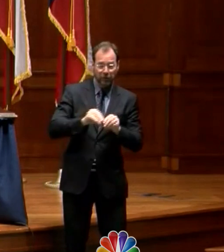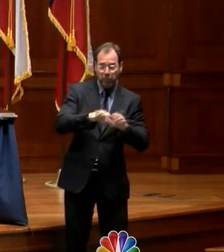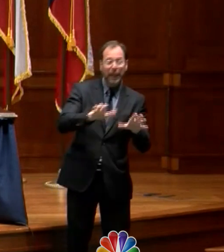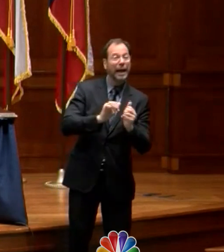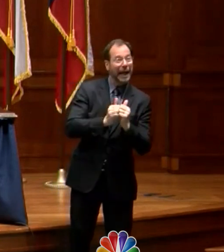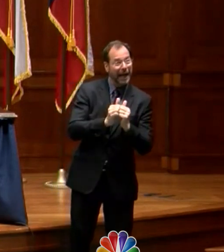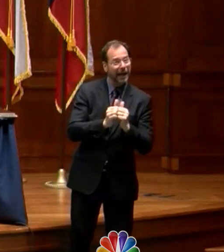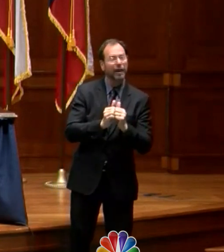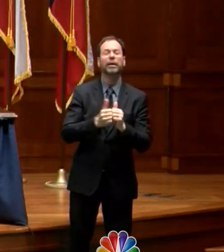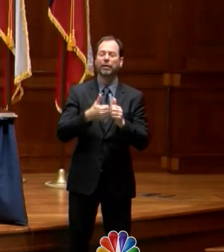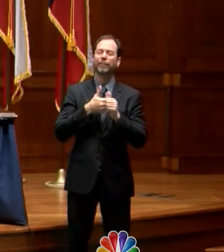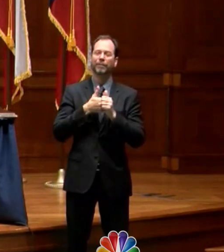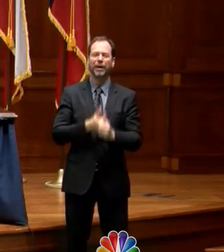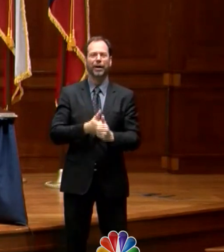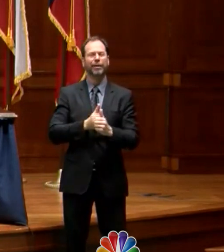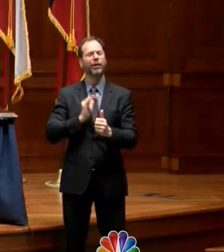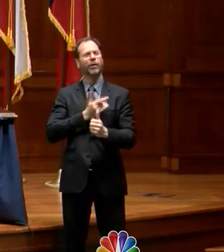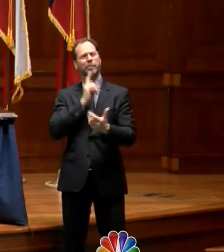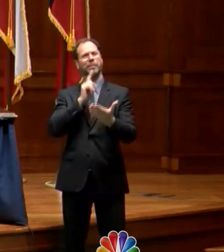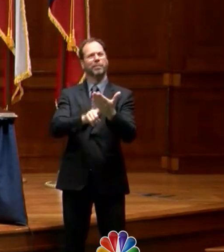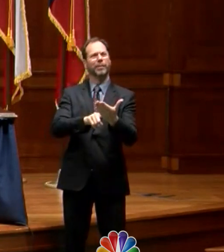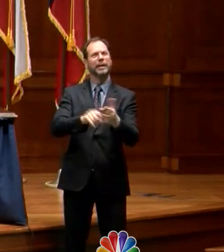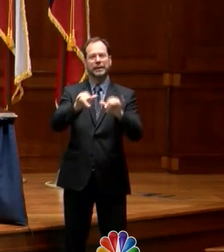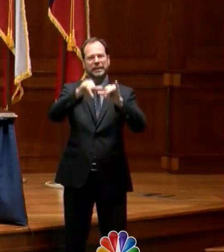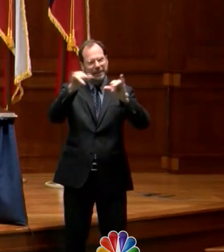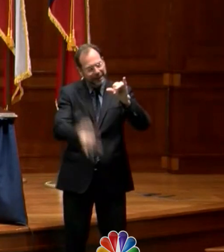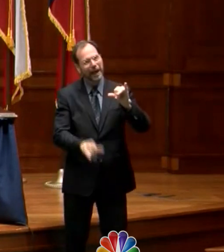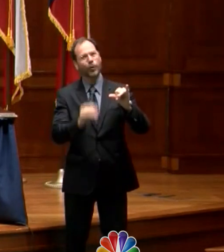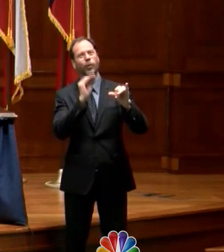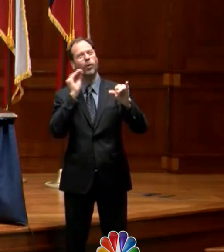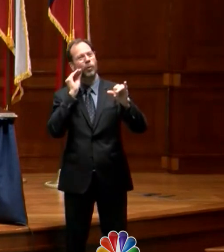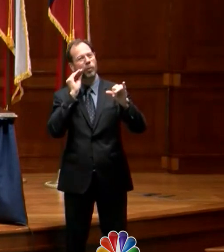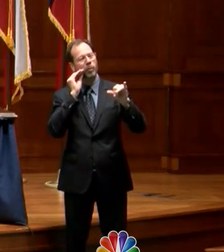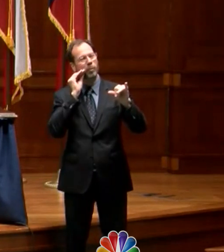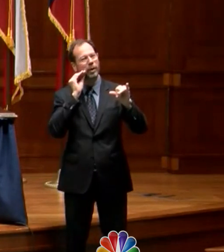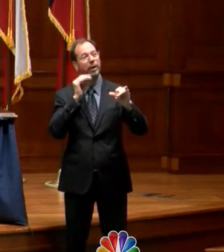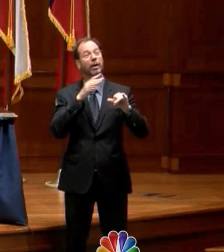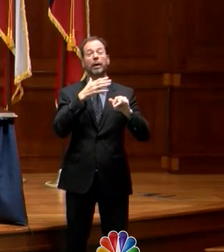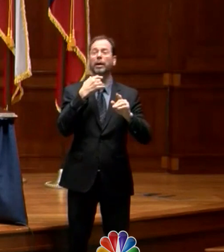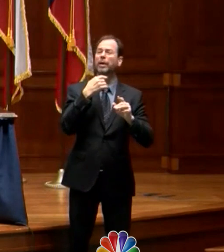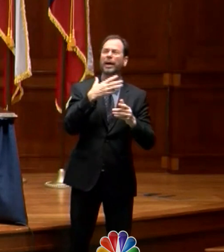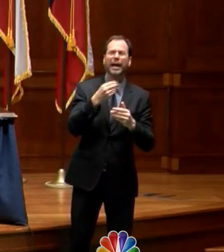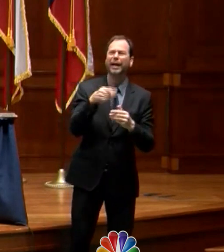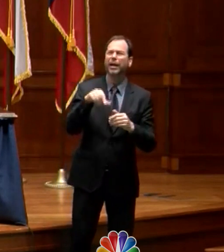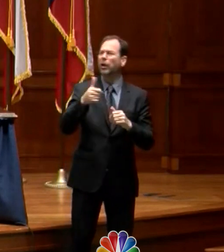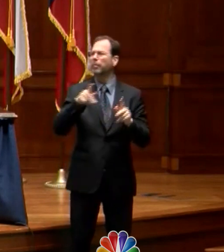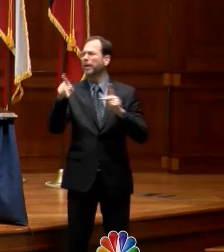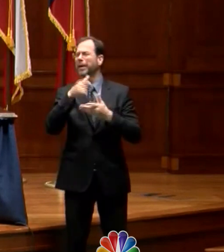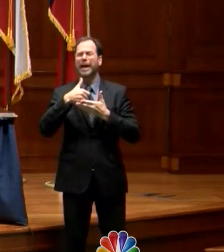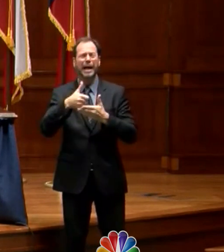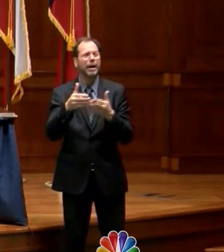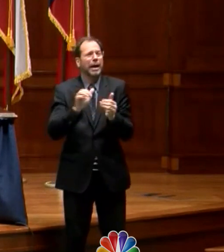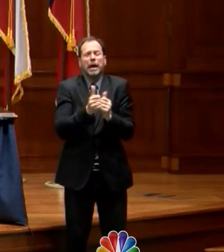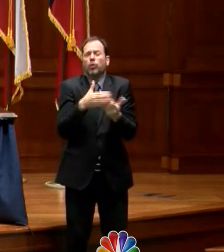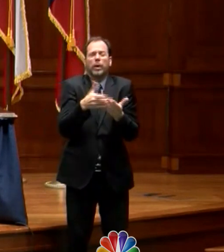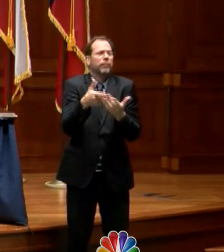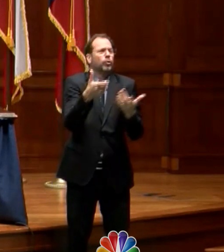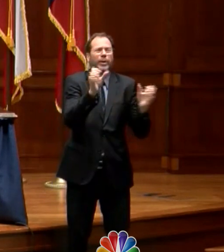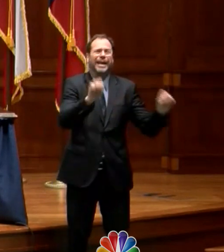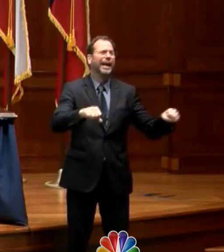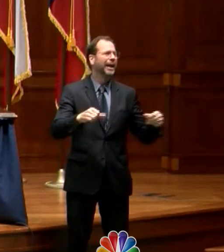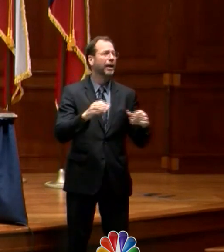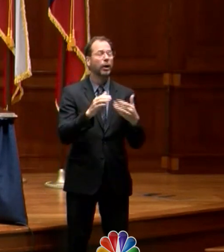by following these stay-at-home practices, by others helping out any way they can, whether it be